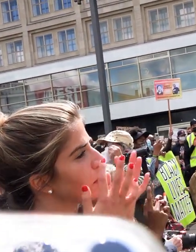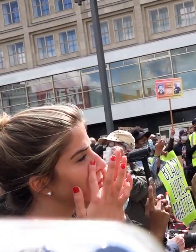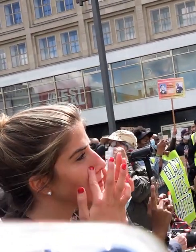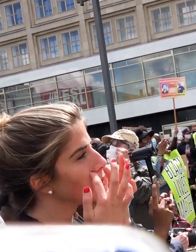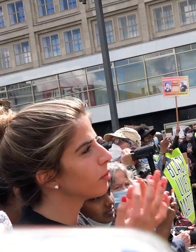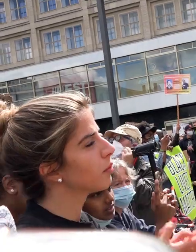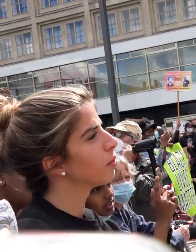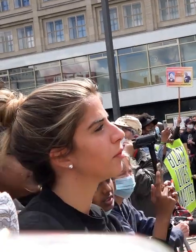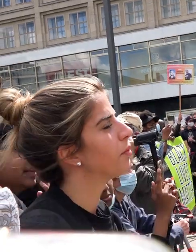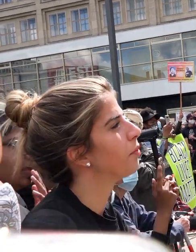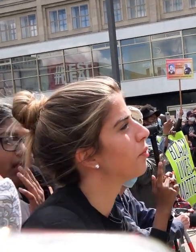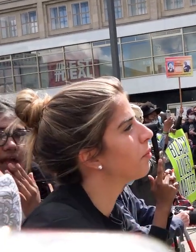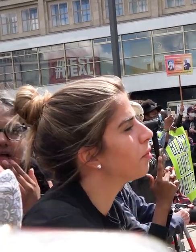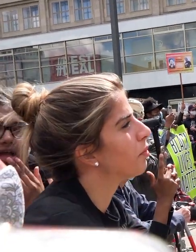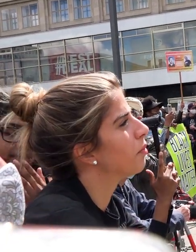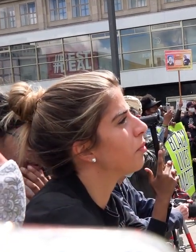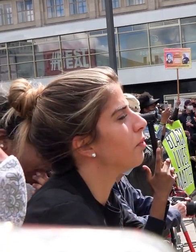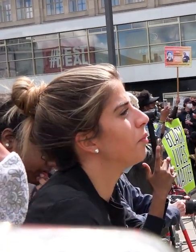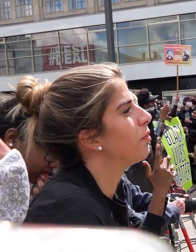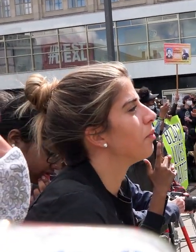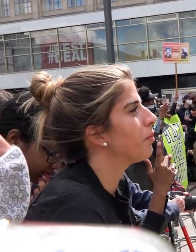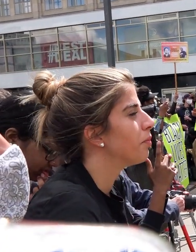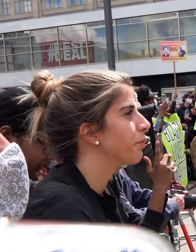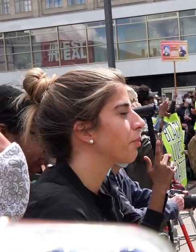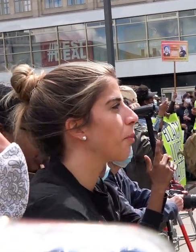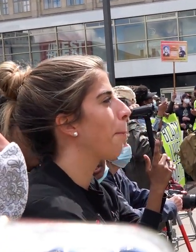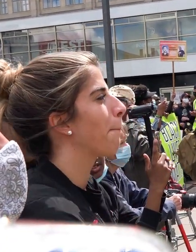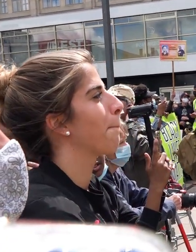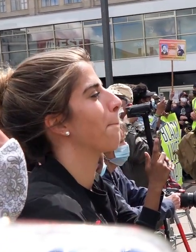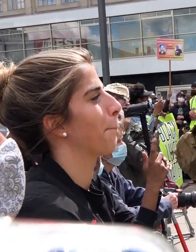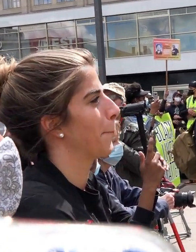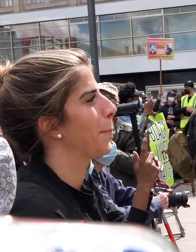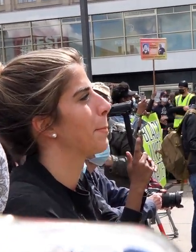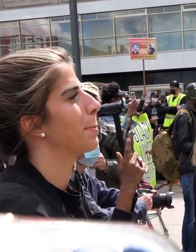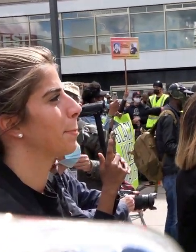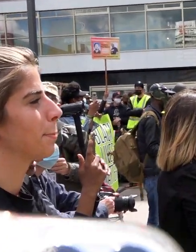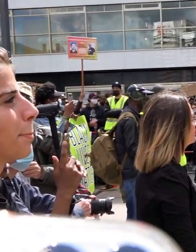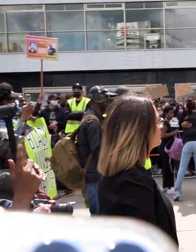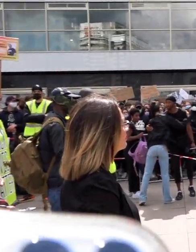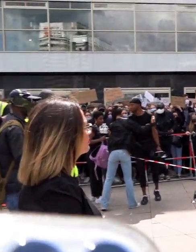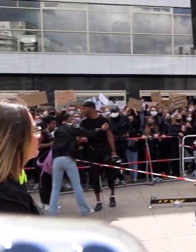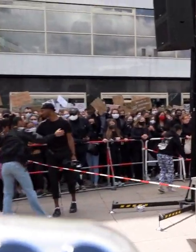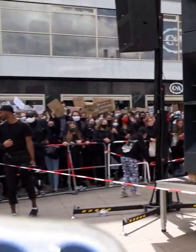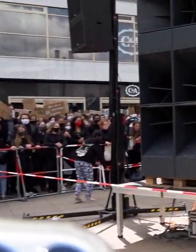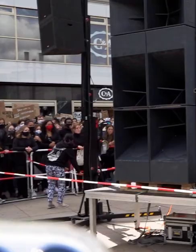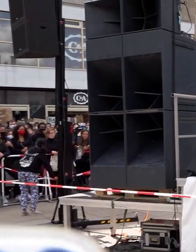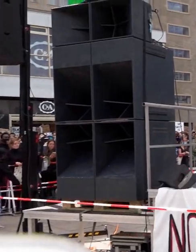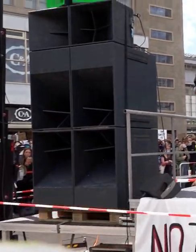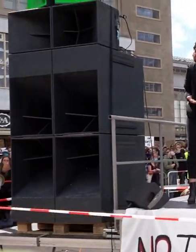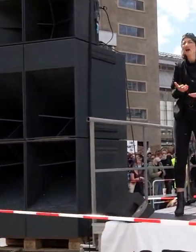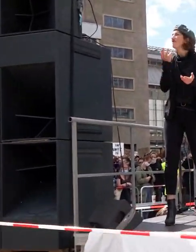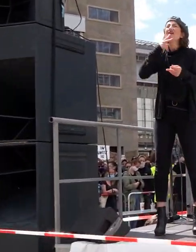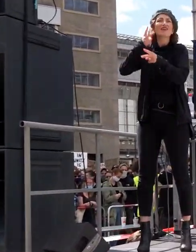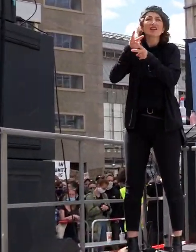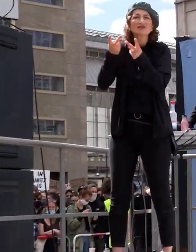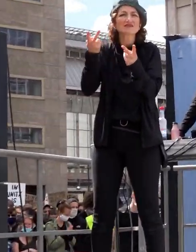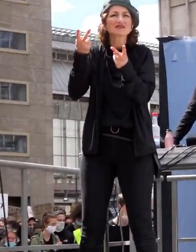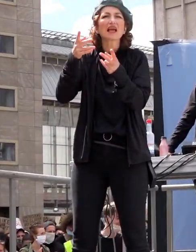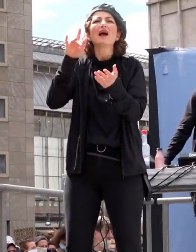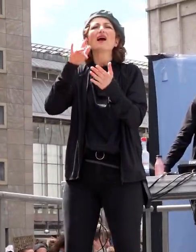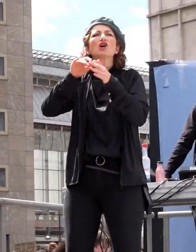If people drown in the Mediterranean, it is the European agency Frontex which is responsible.